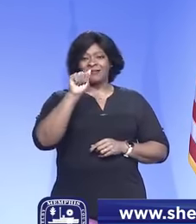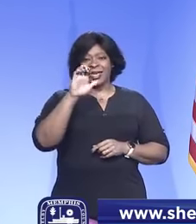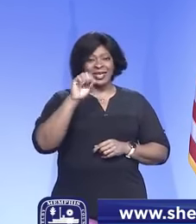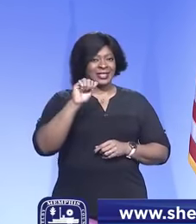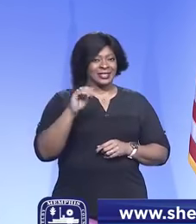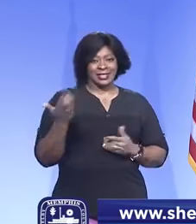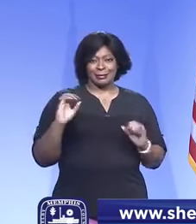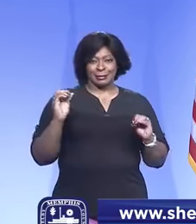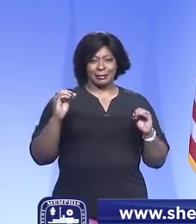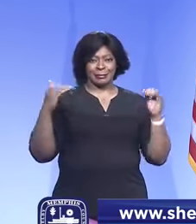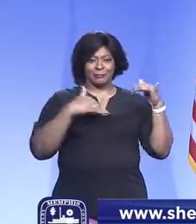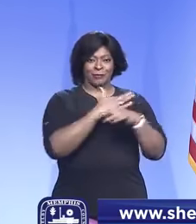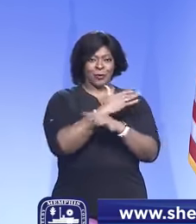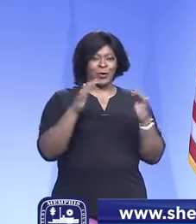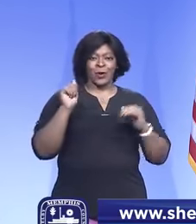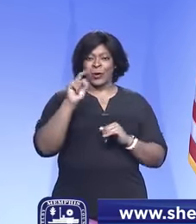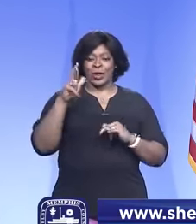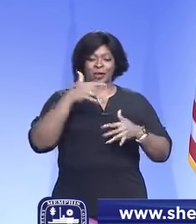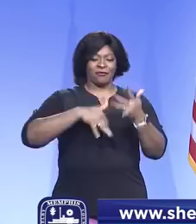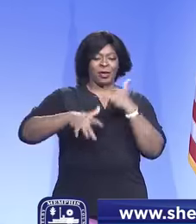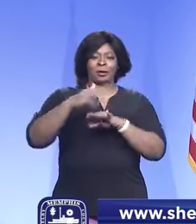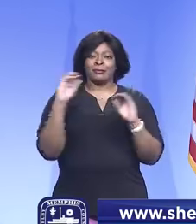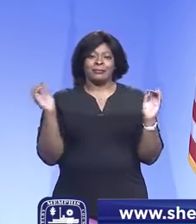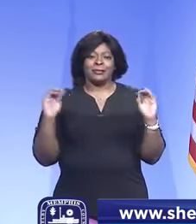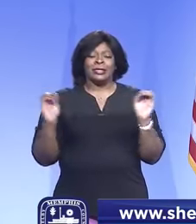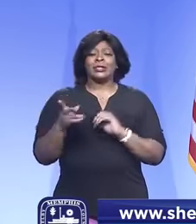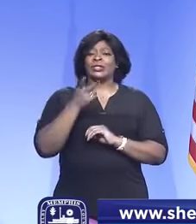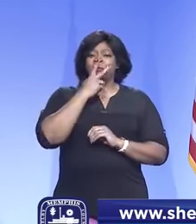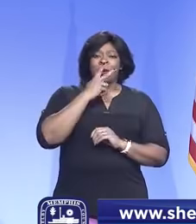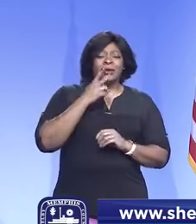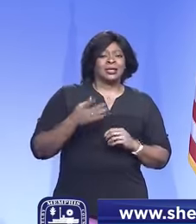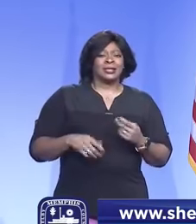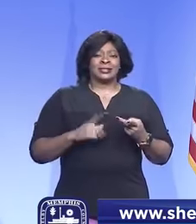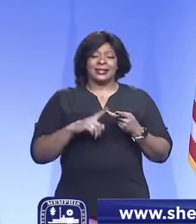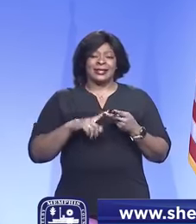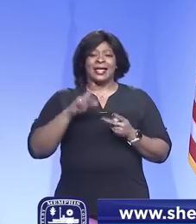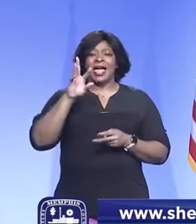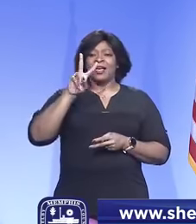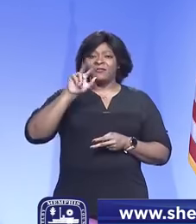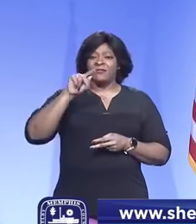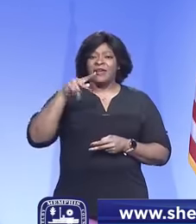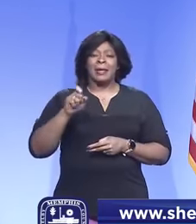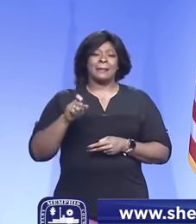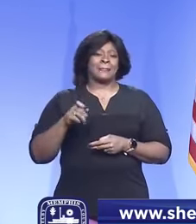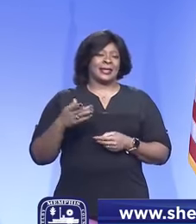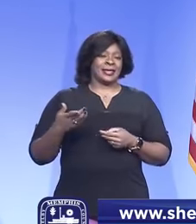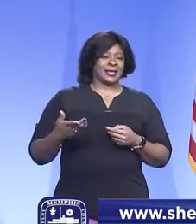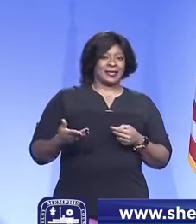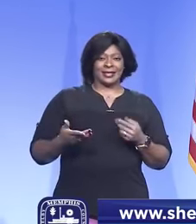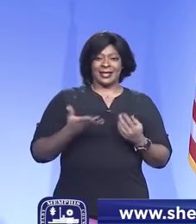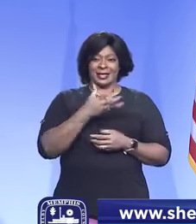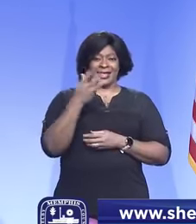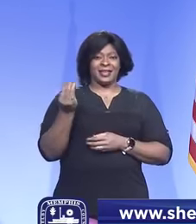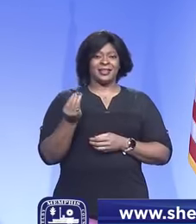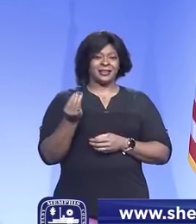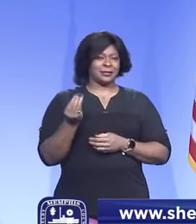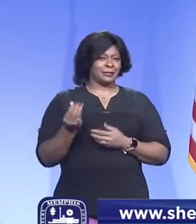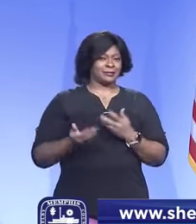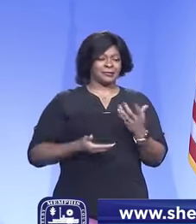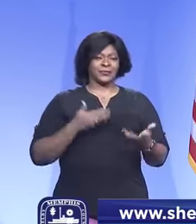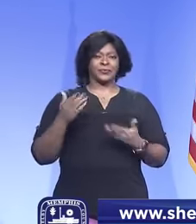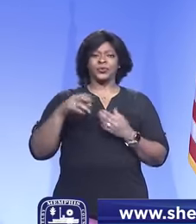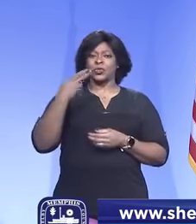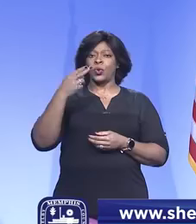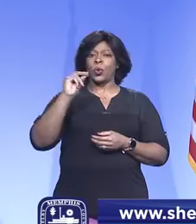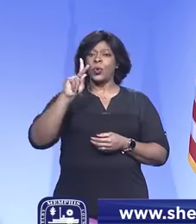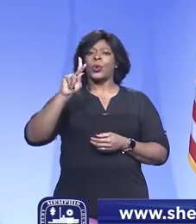HVAC system, you don't have the ventilation. And so smoking, vaping, and hookah